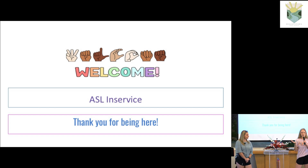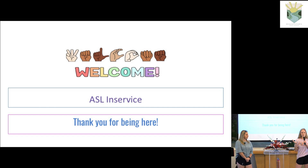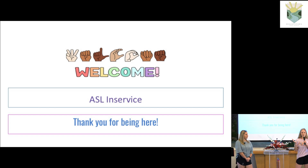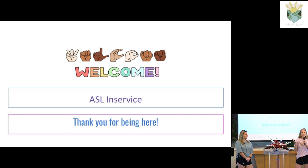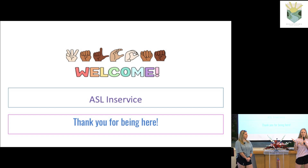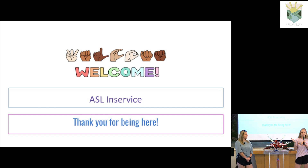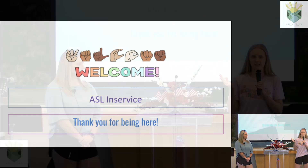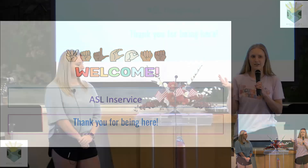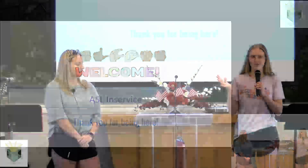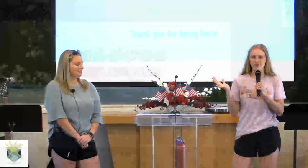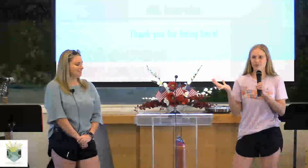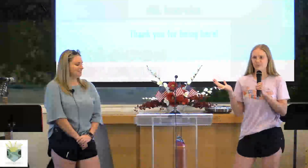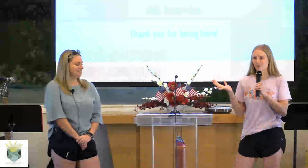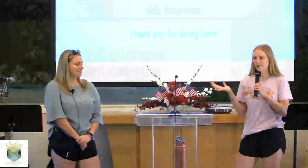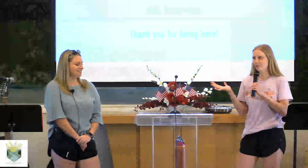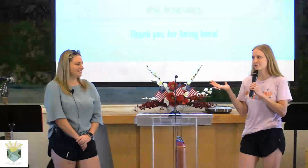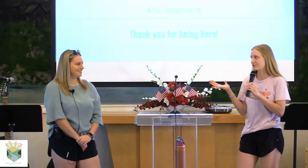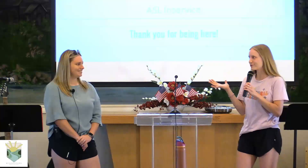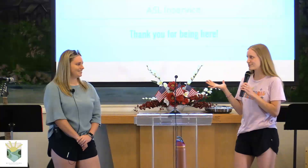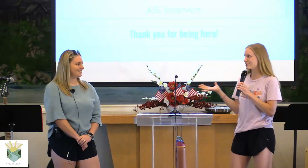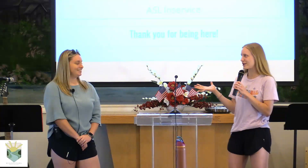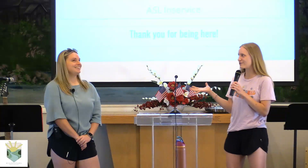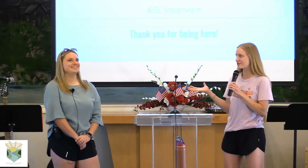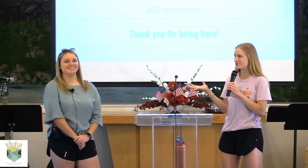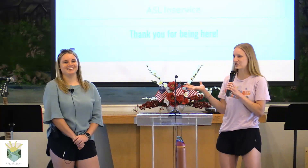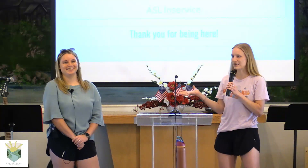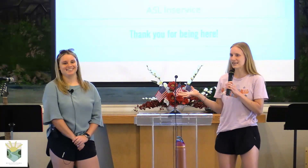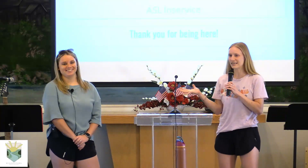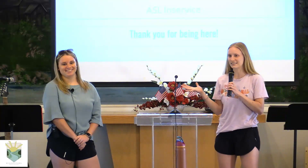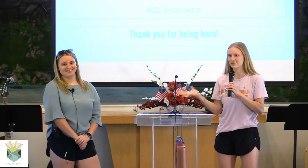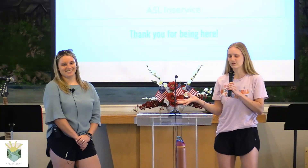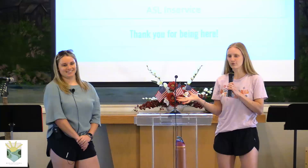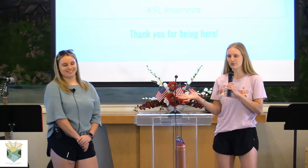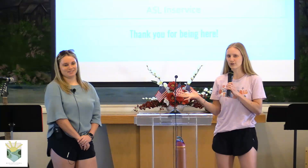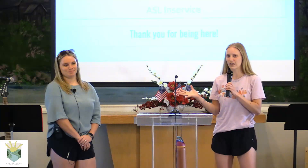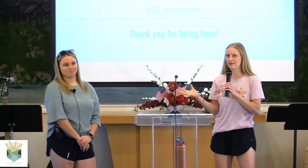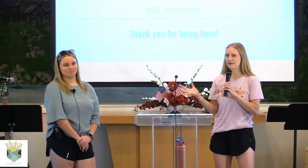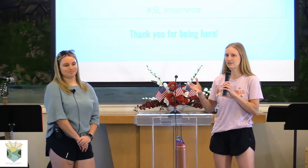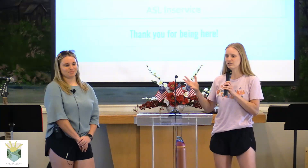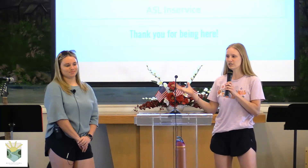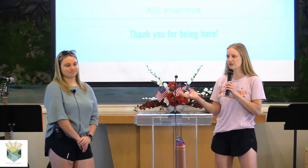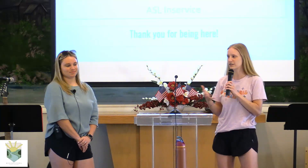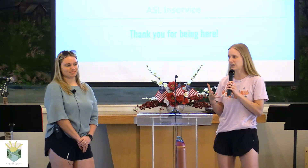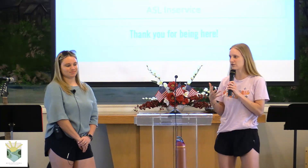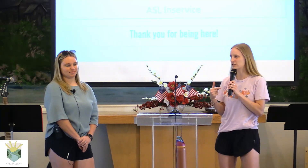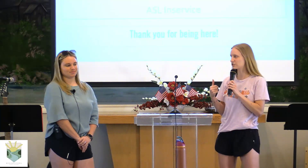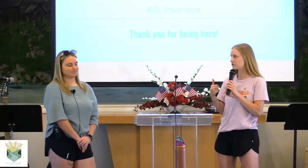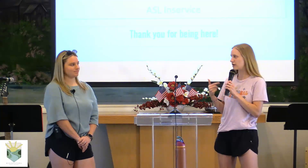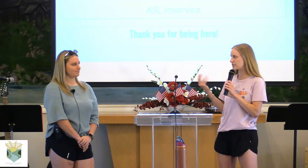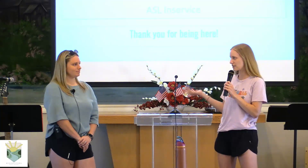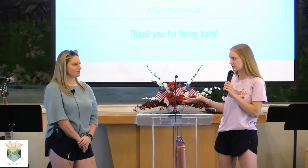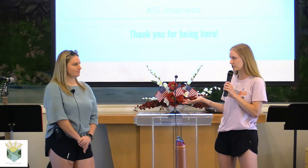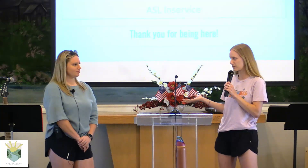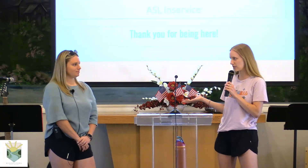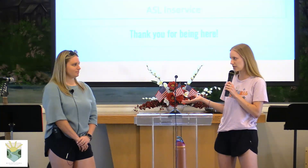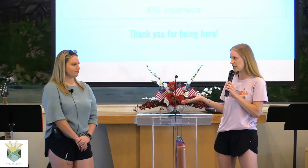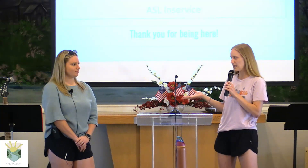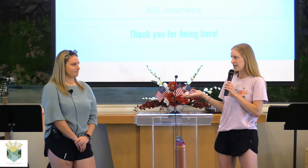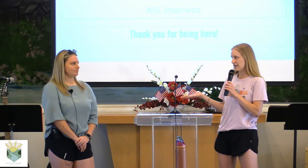are like a freaking resource, because she is in school, initially started out to do ASL interpreting, and then